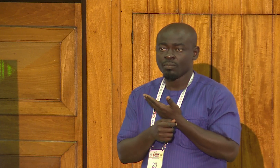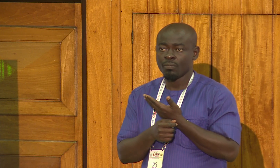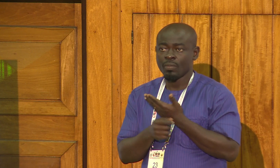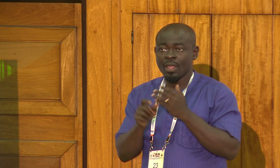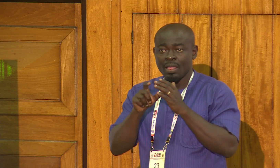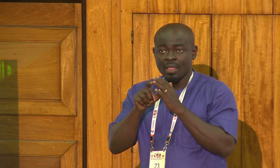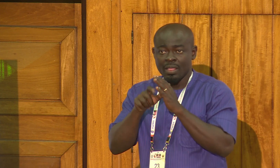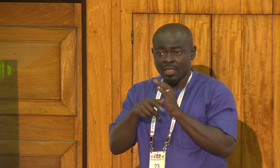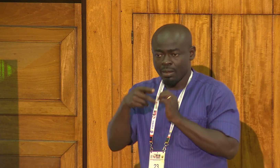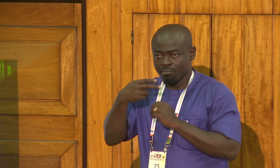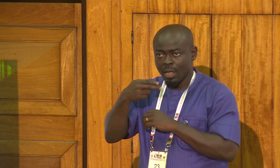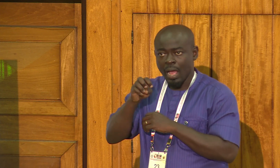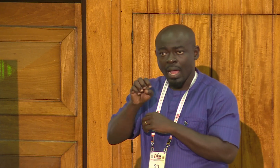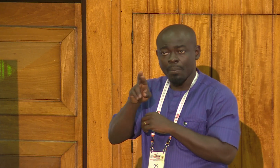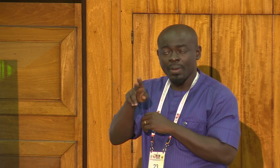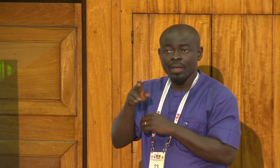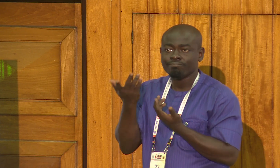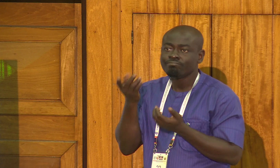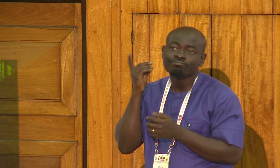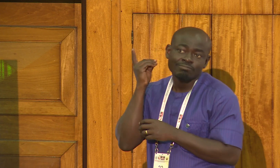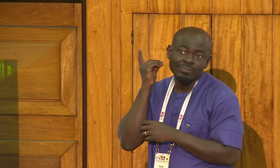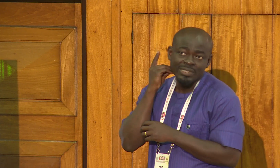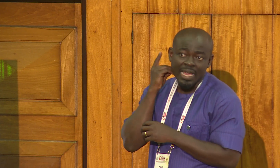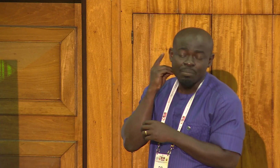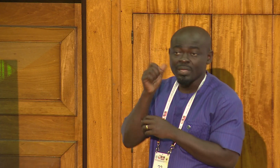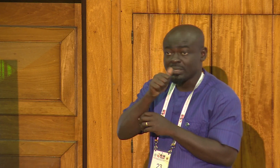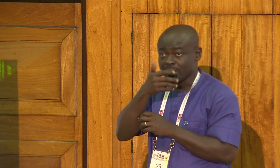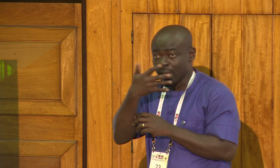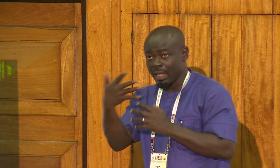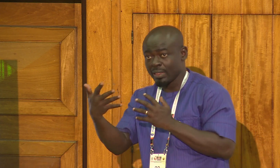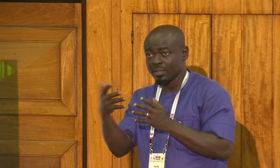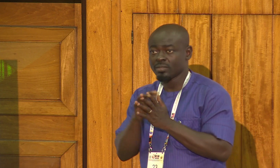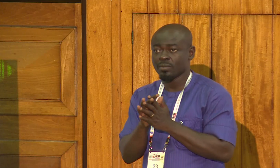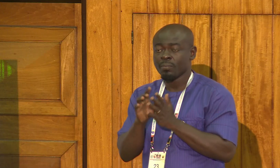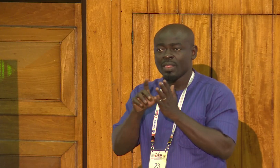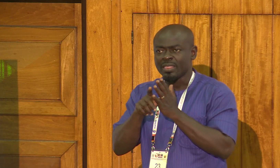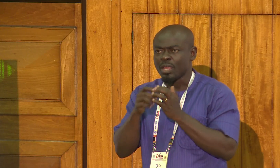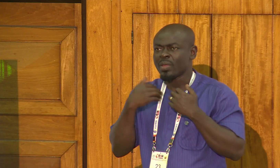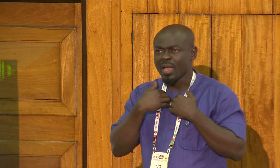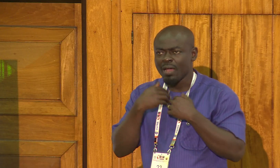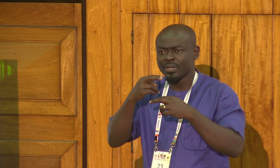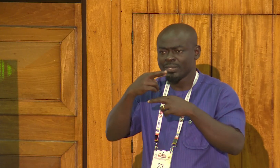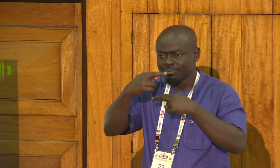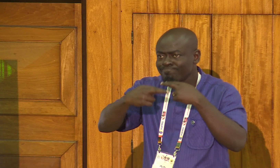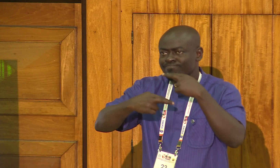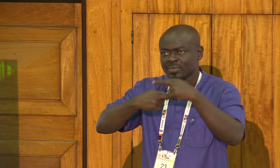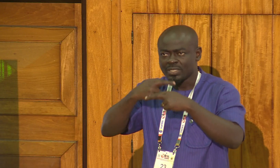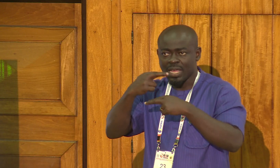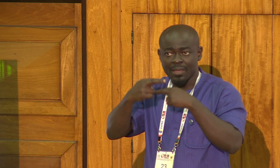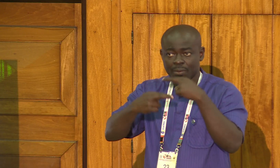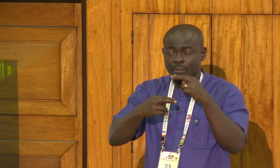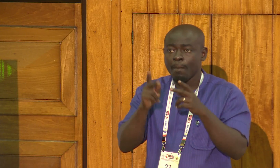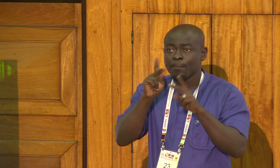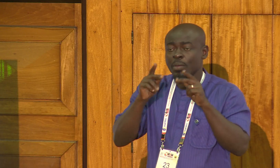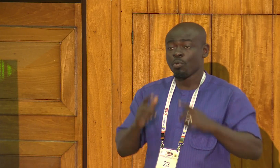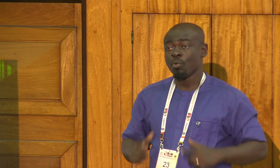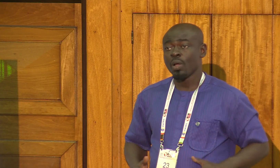hypertension, dyslipidemia, diabetes, and so forth. And we have this vicious cycle of people who are living